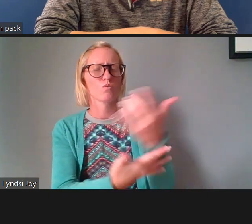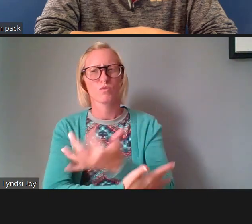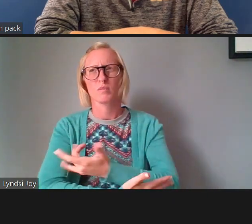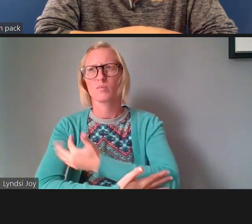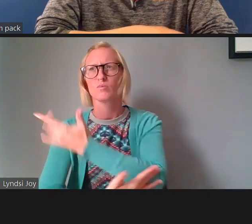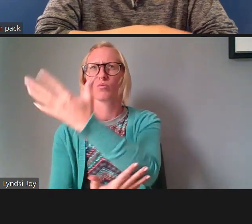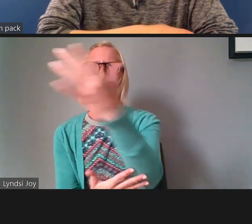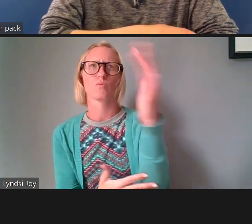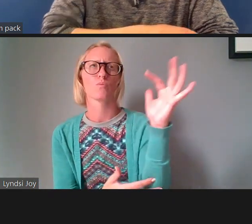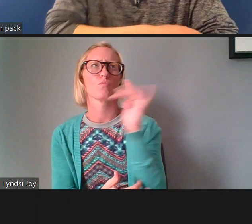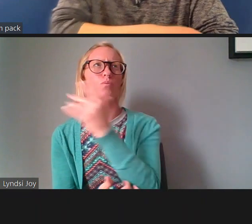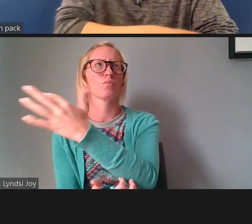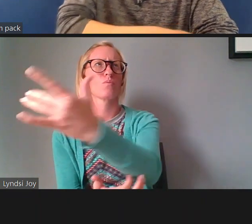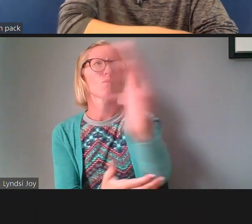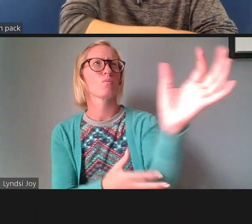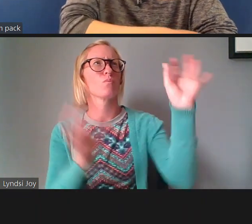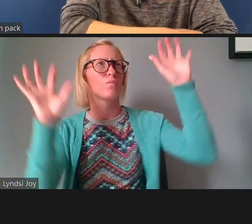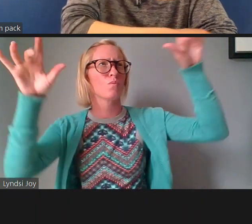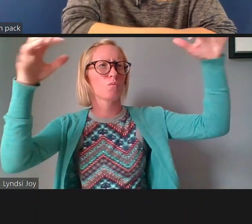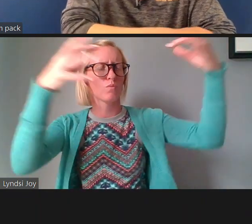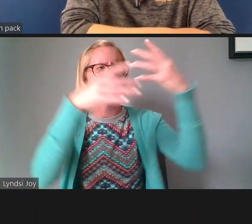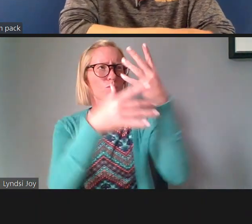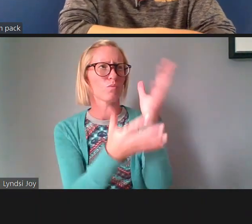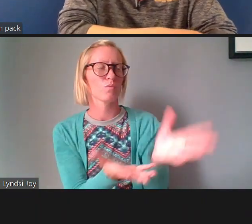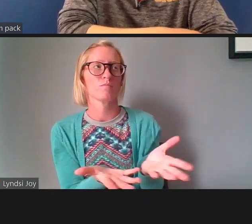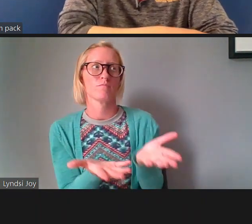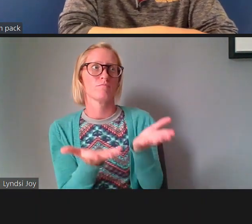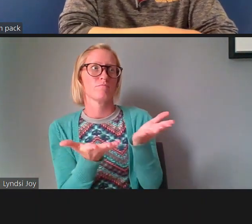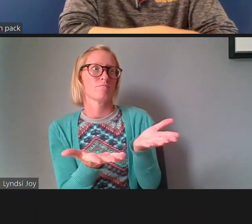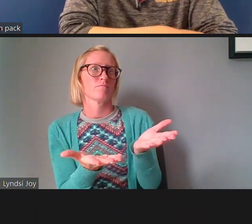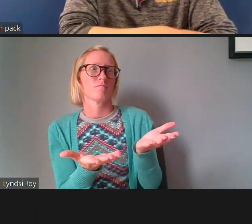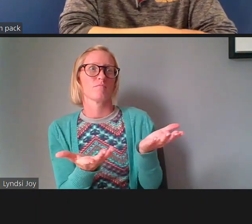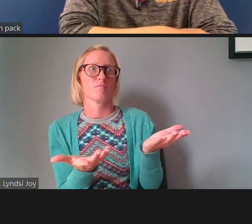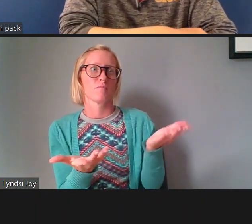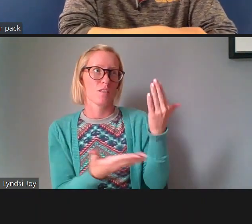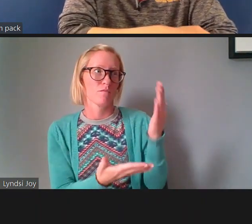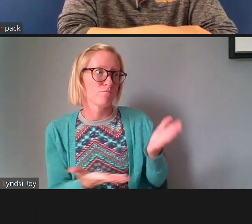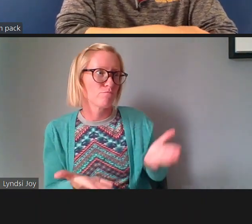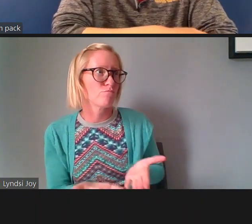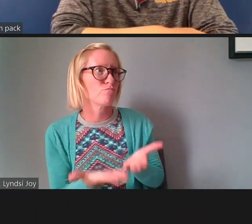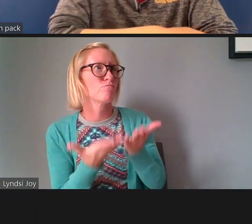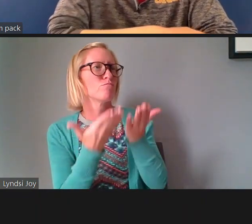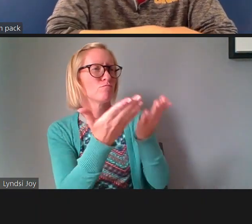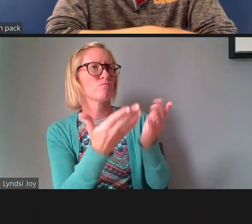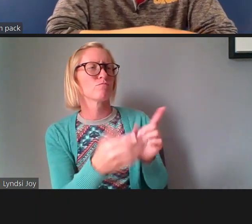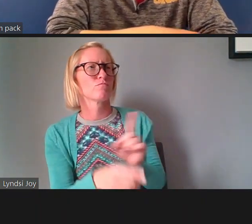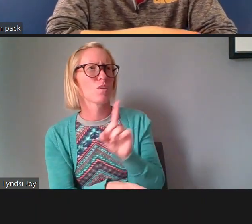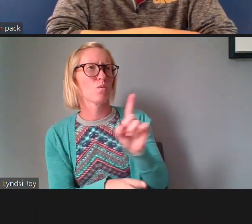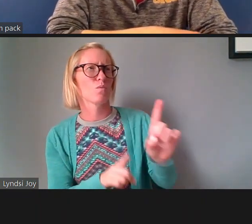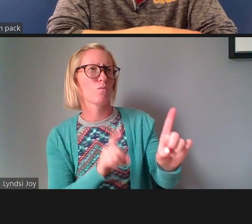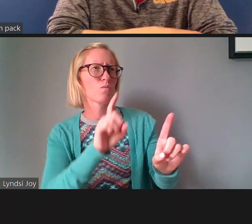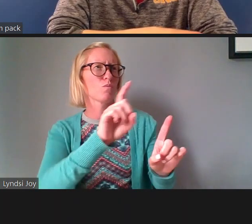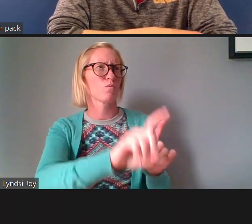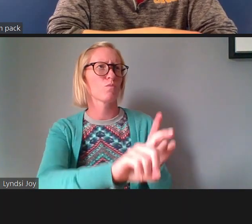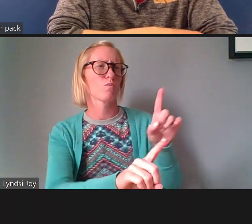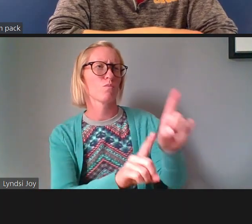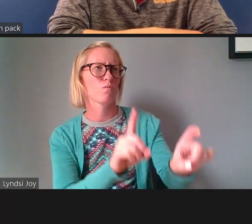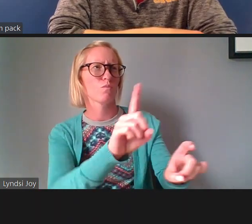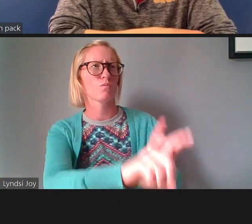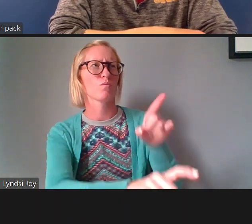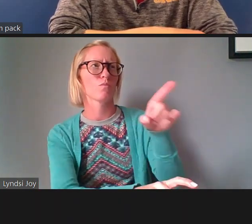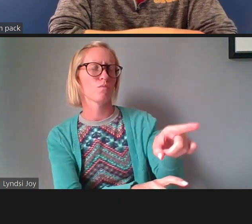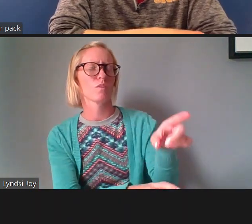that. Somehow, they moved up. Immured in these tangles, at perhaps their most difficult moment, Ralph turned